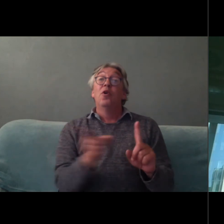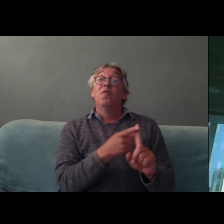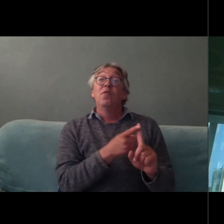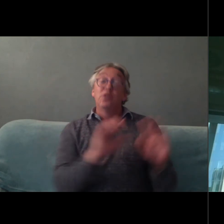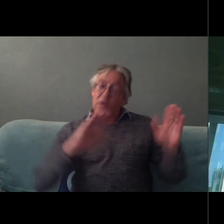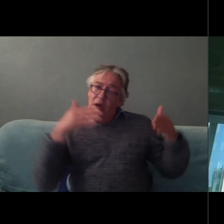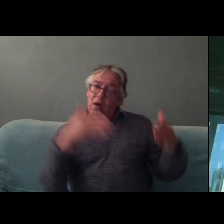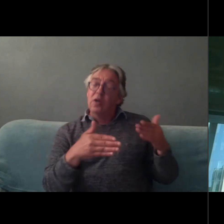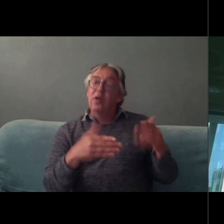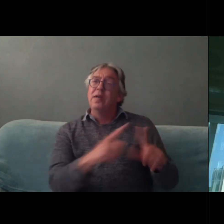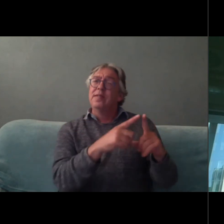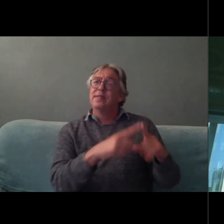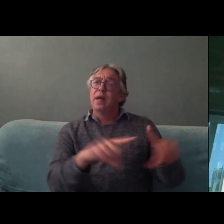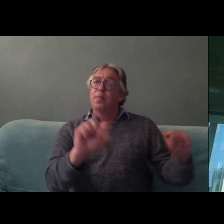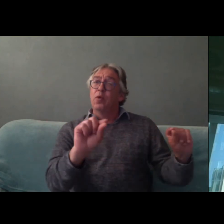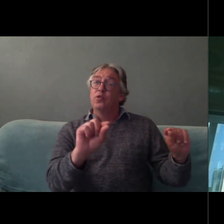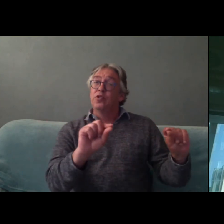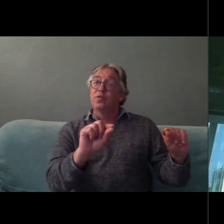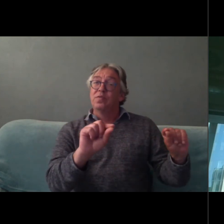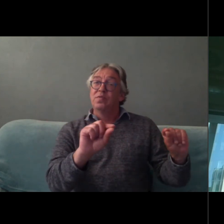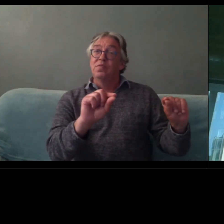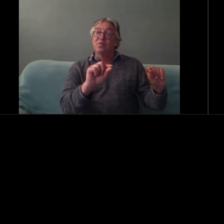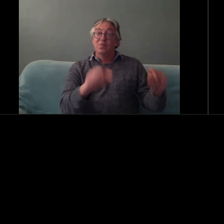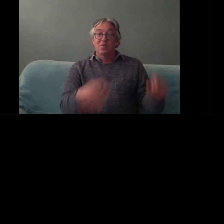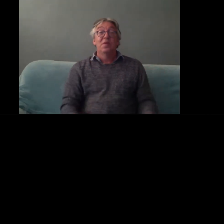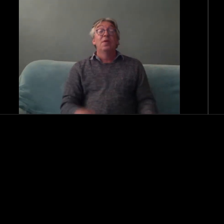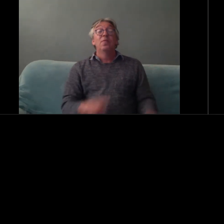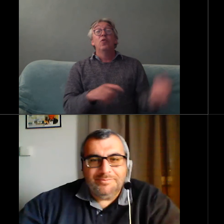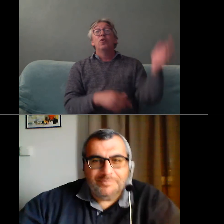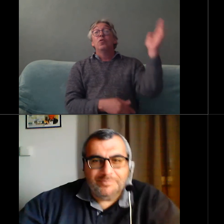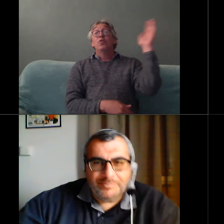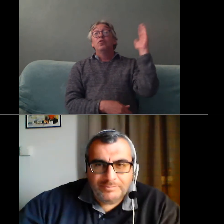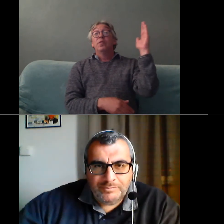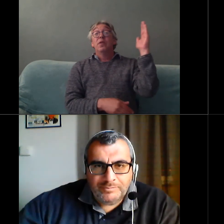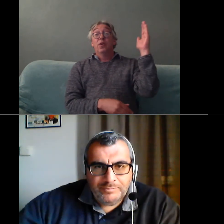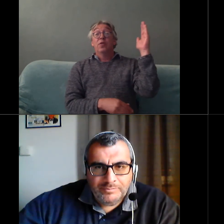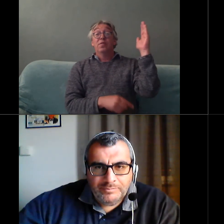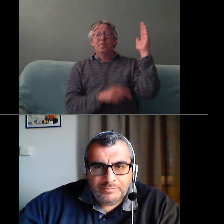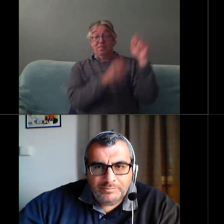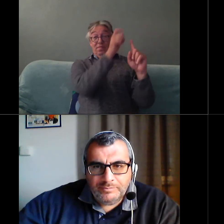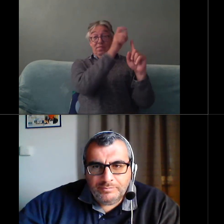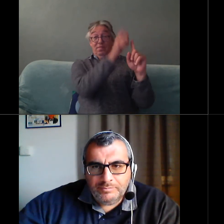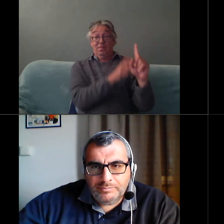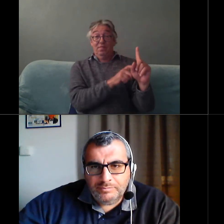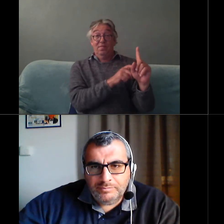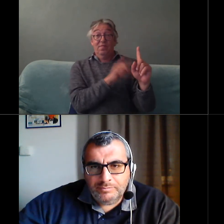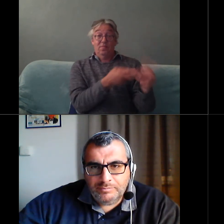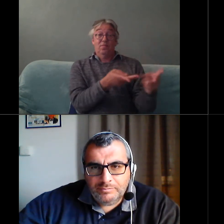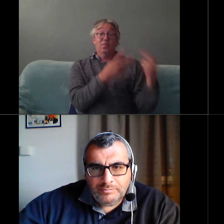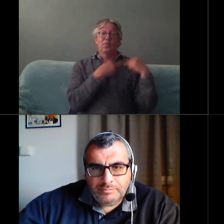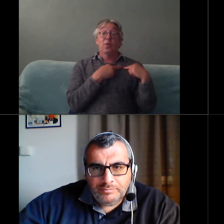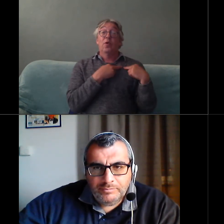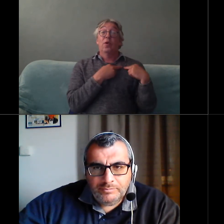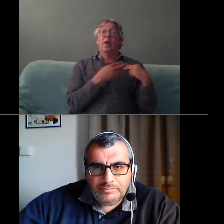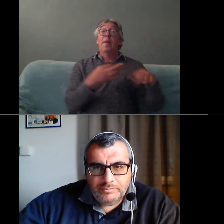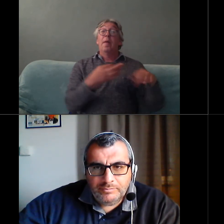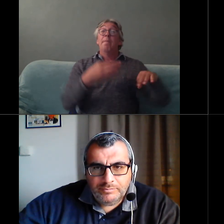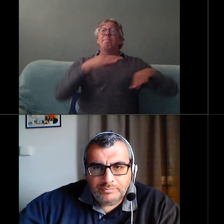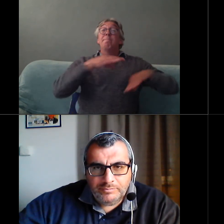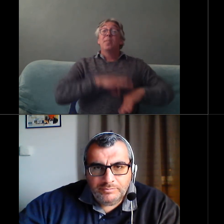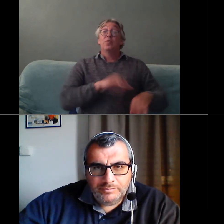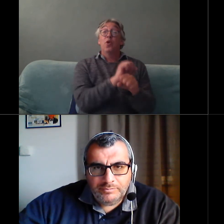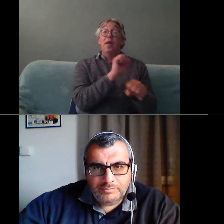over to Konstantinos Charalambous, who's from the Department for Social Inclusion of Persons with Disabilities, Ministry of Labour,